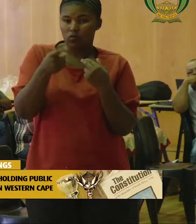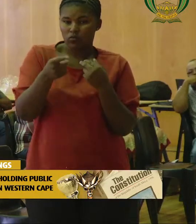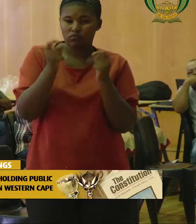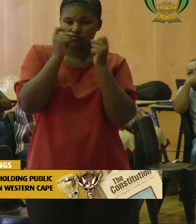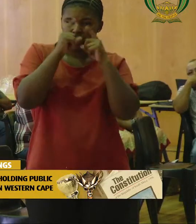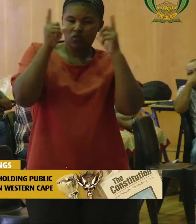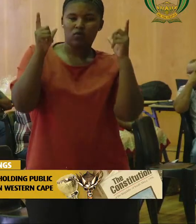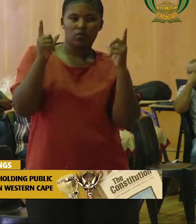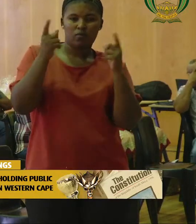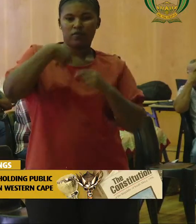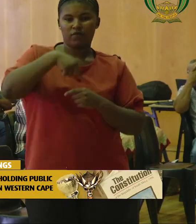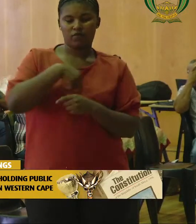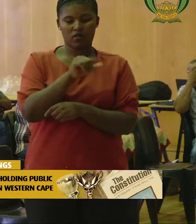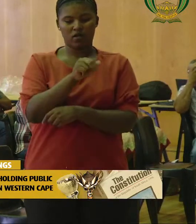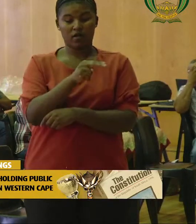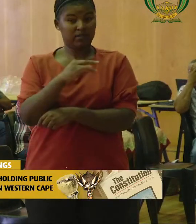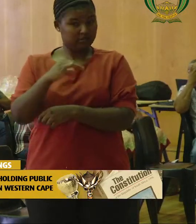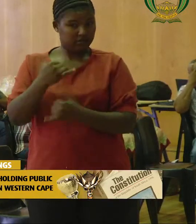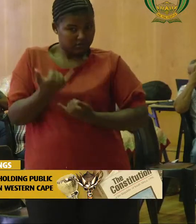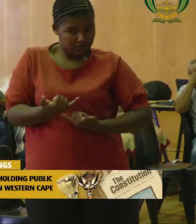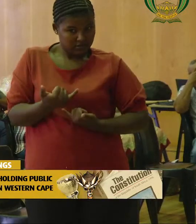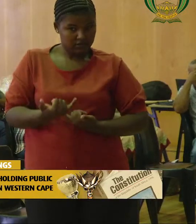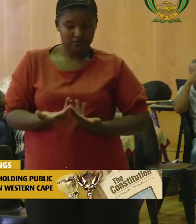our party as the ANC.